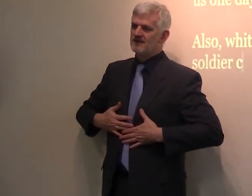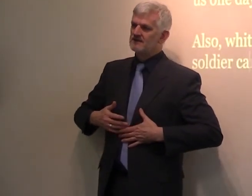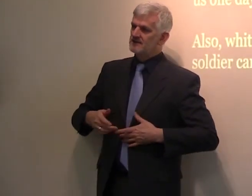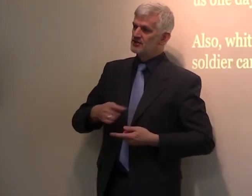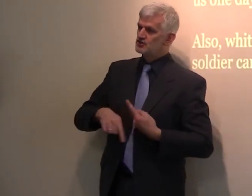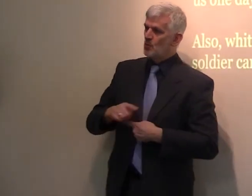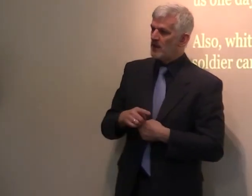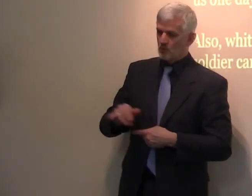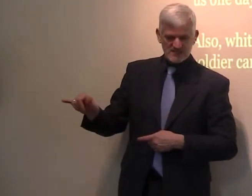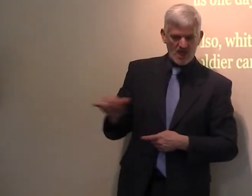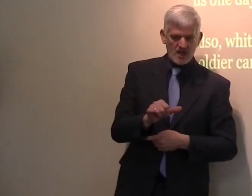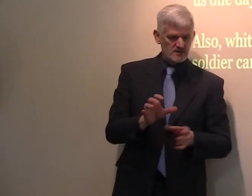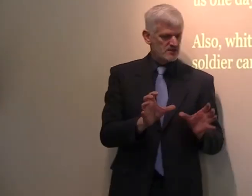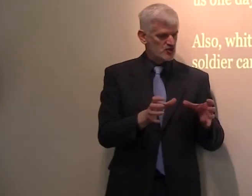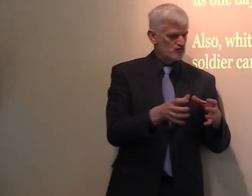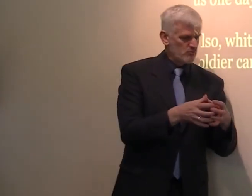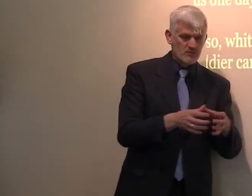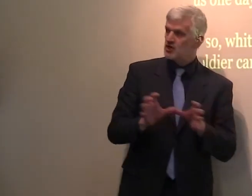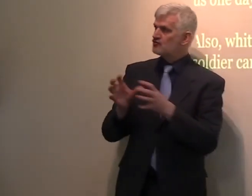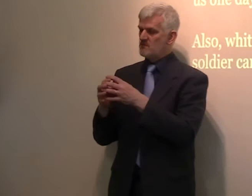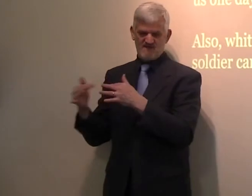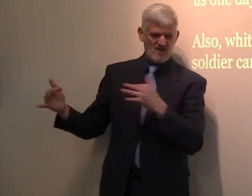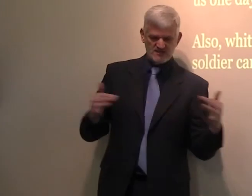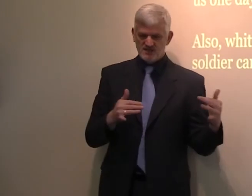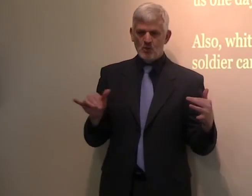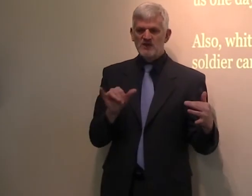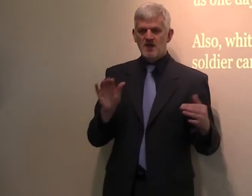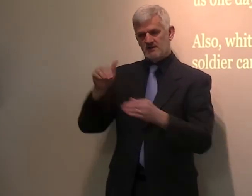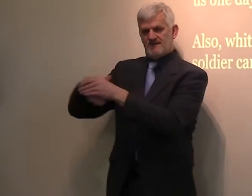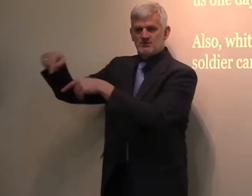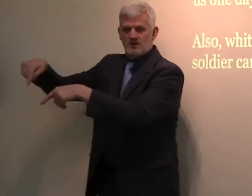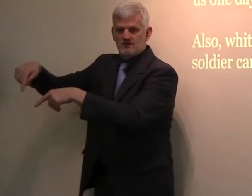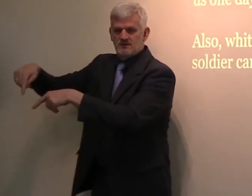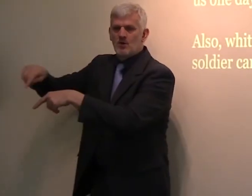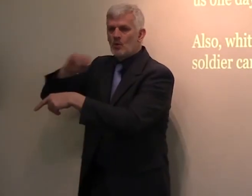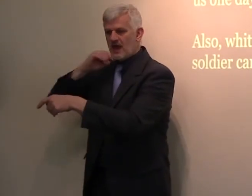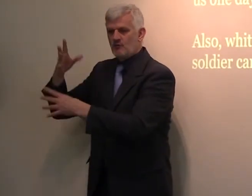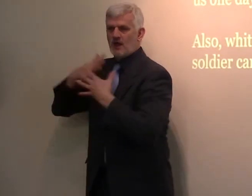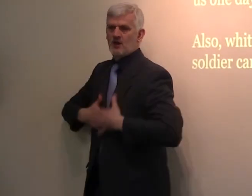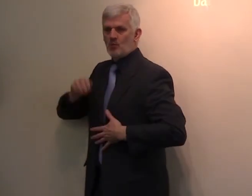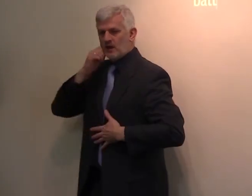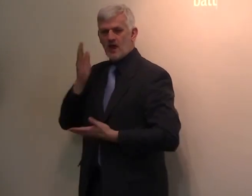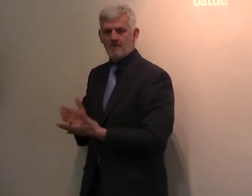the defeat side. With the Lord, we are more than victorious. But white garment connotes also